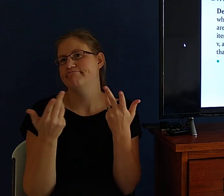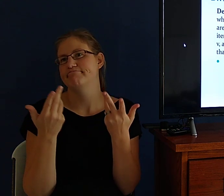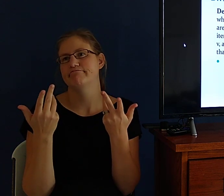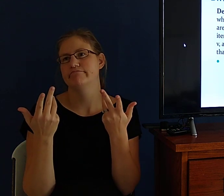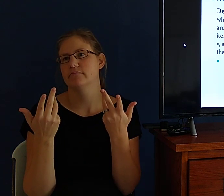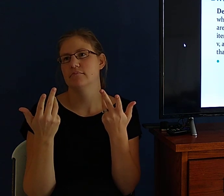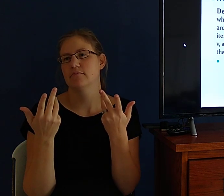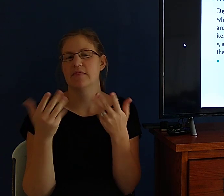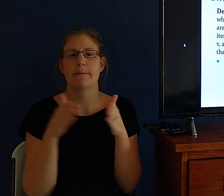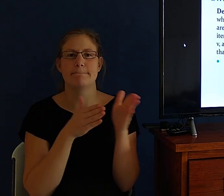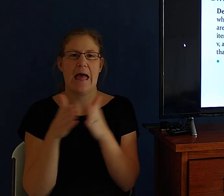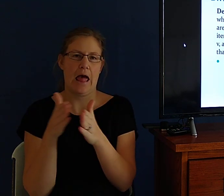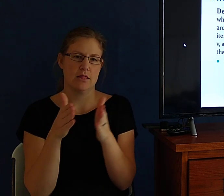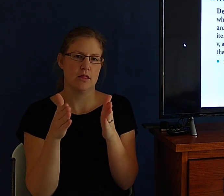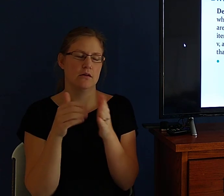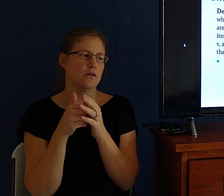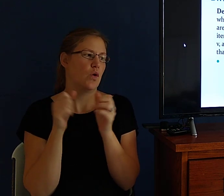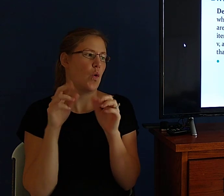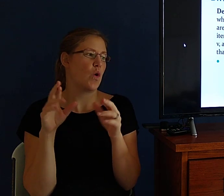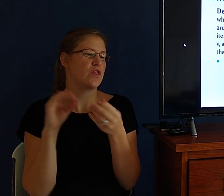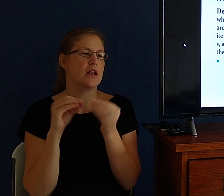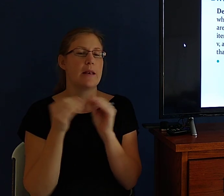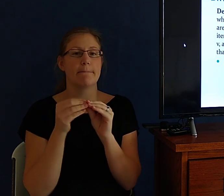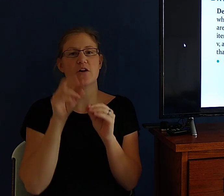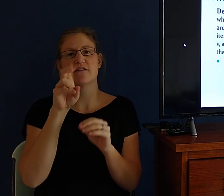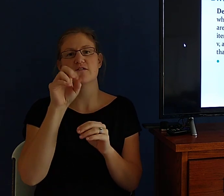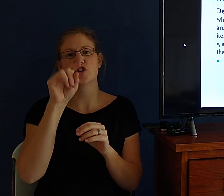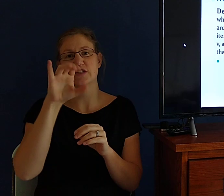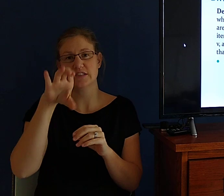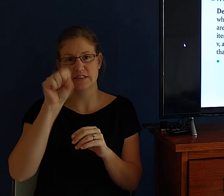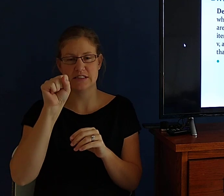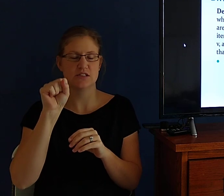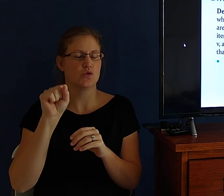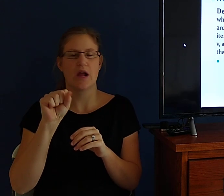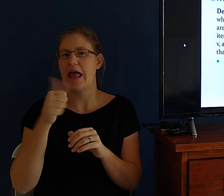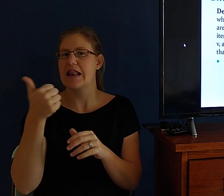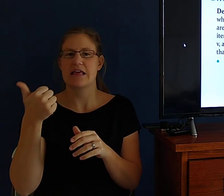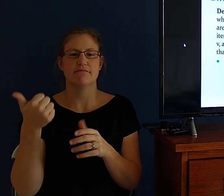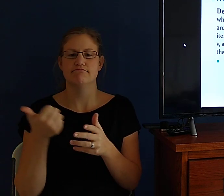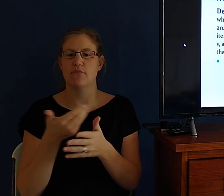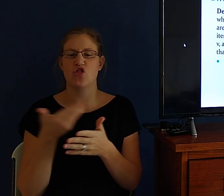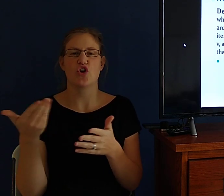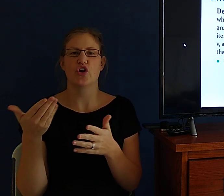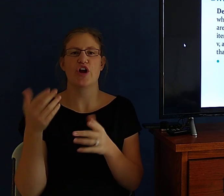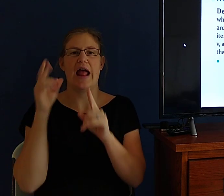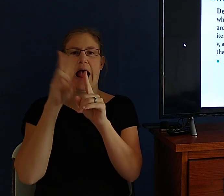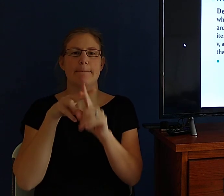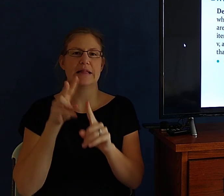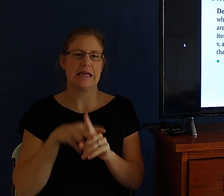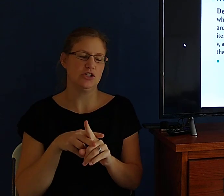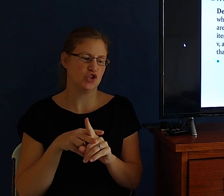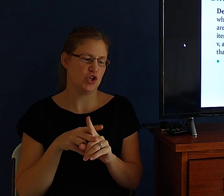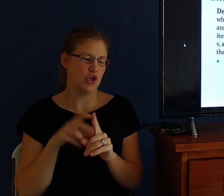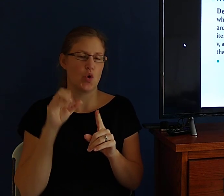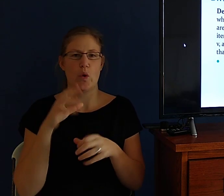the path or the number of vertices or any other application or expressions. Or